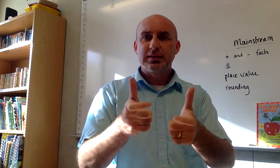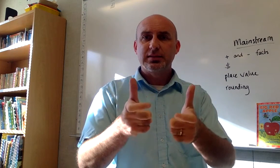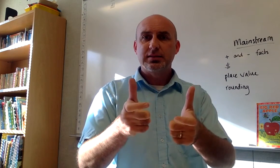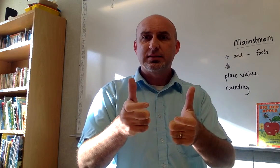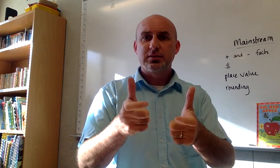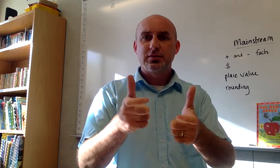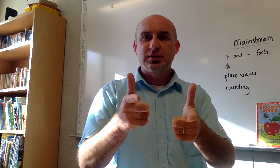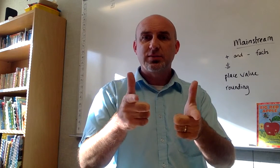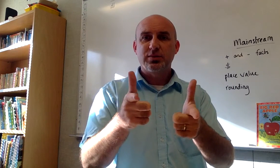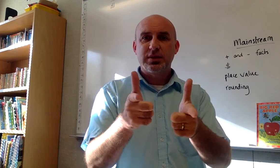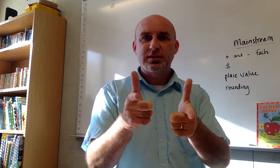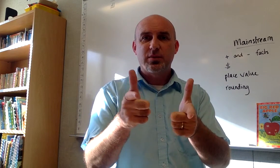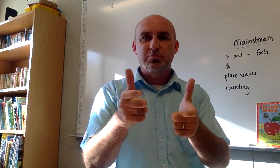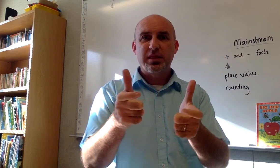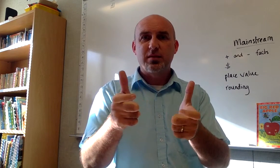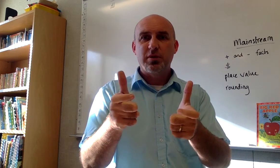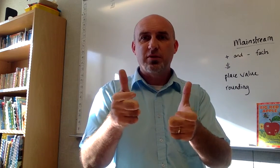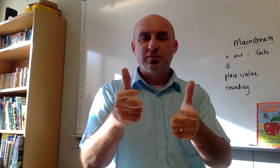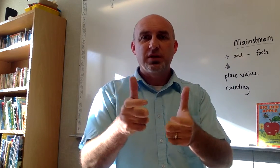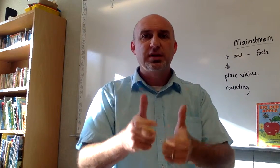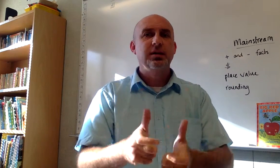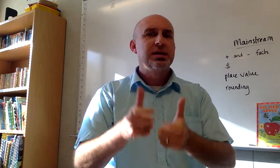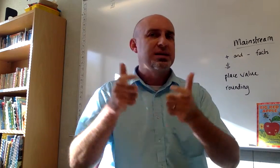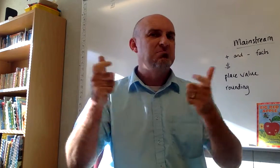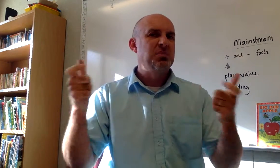this. Turn sideways, almost like someone bent the barrel of your gun. Big,